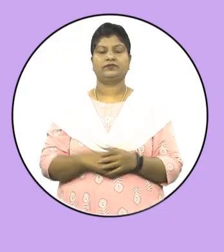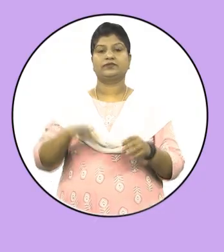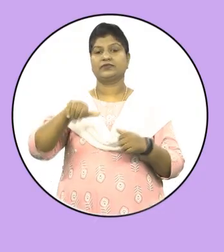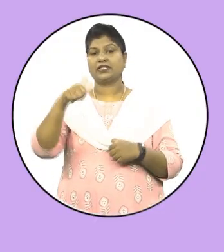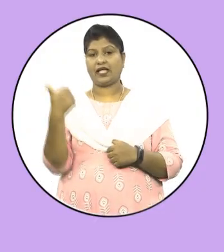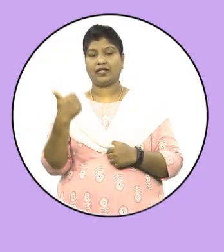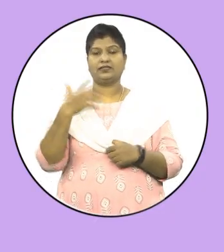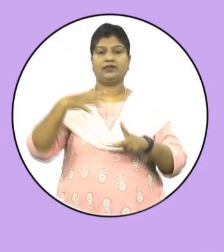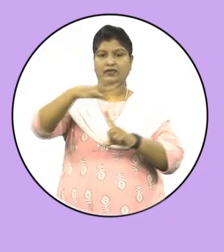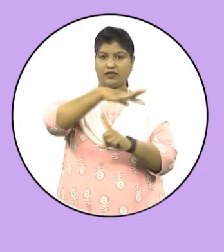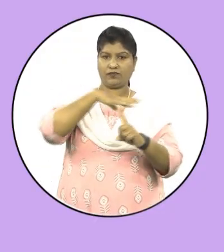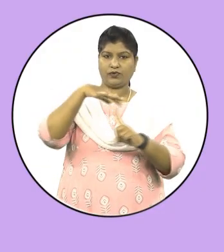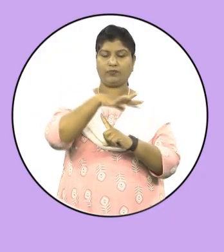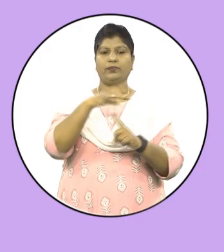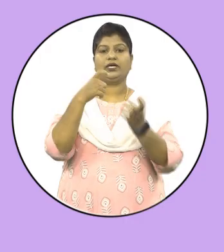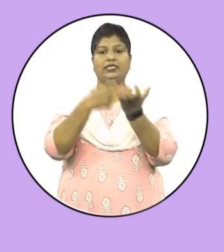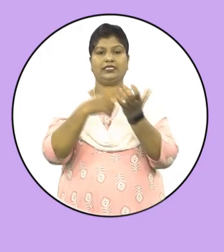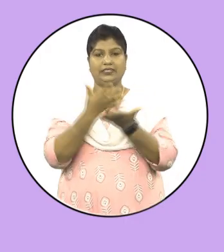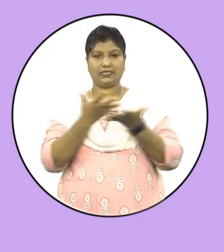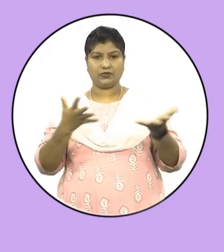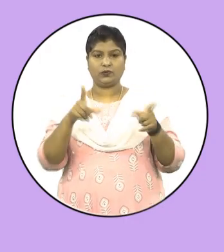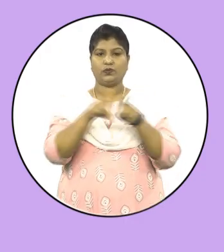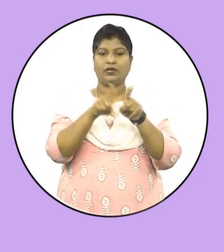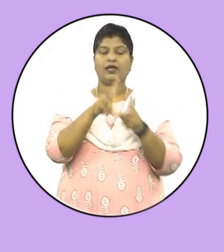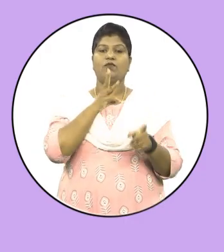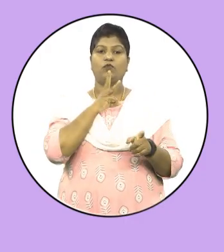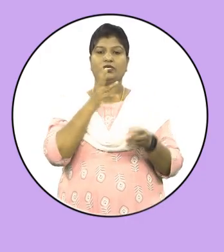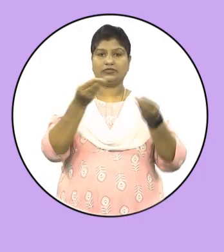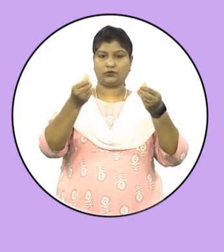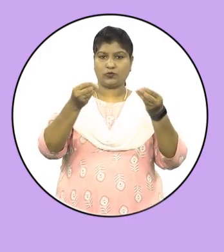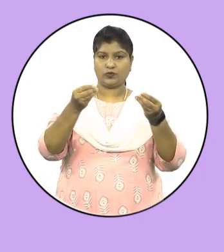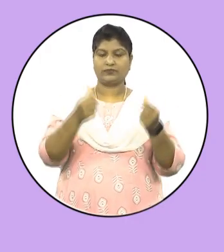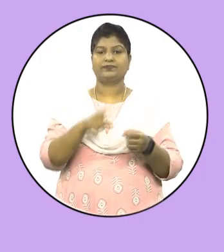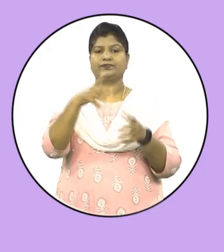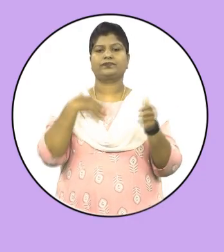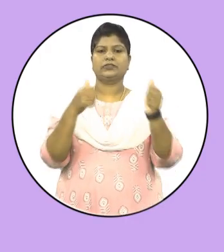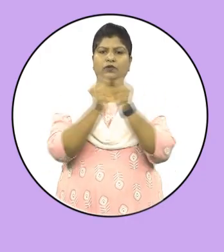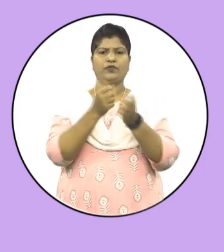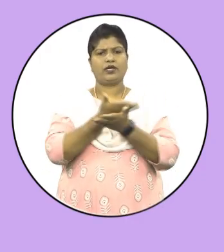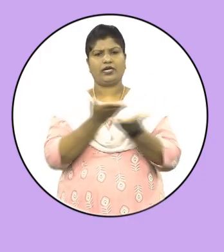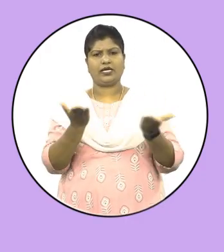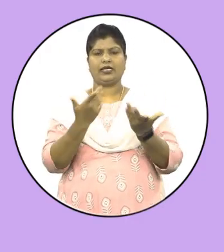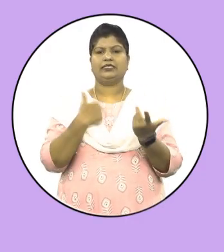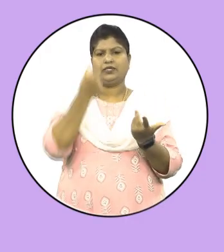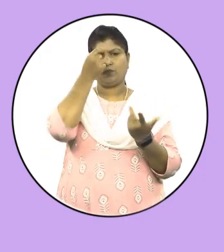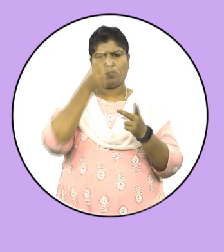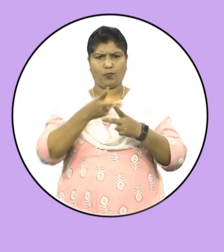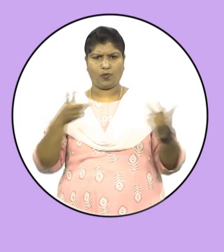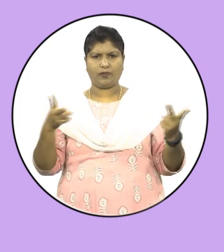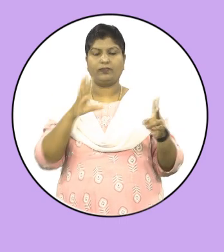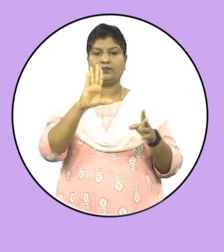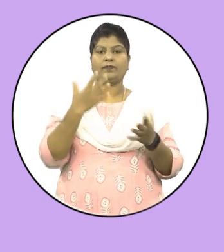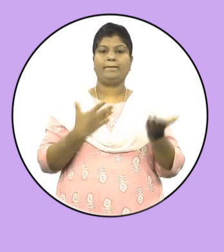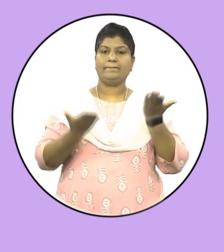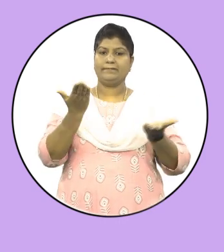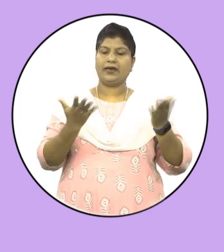Other environmental resources like water and soil with any kind of disturbance in the balance of